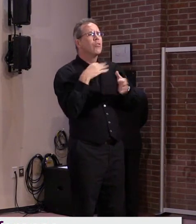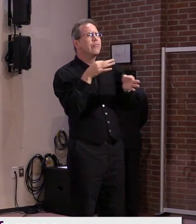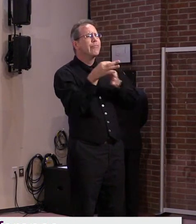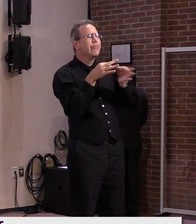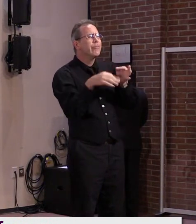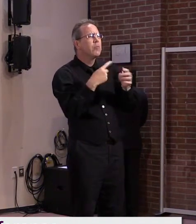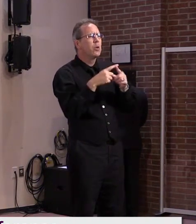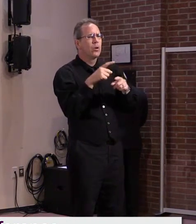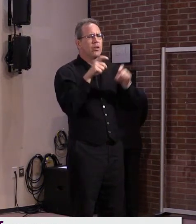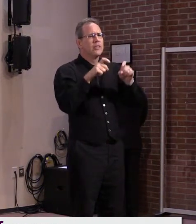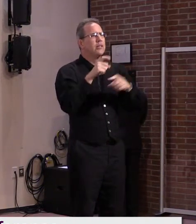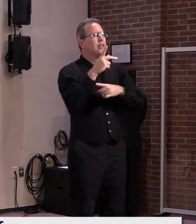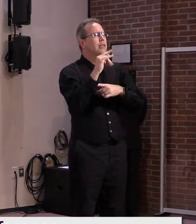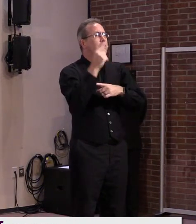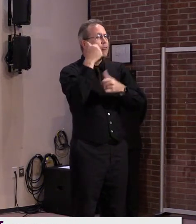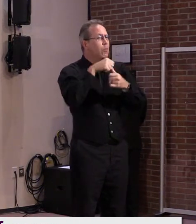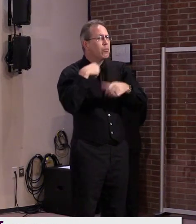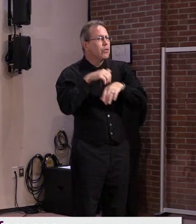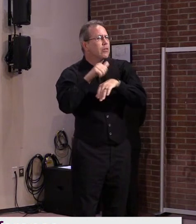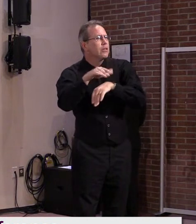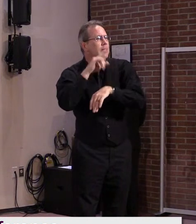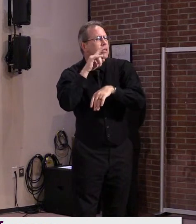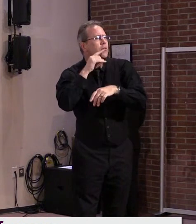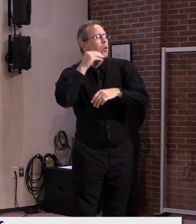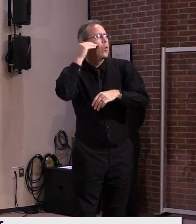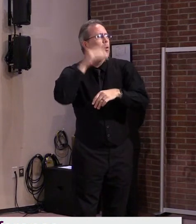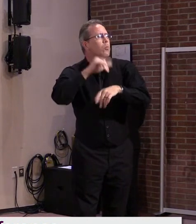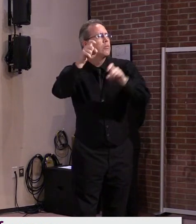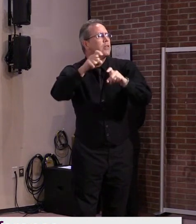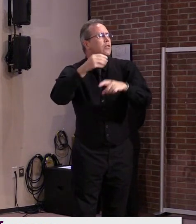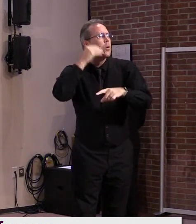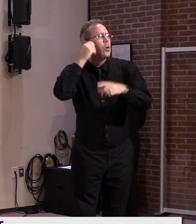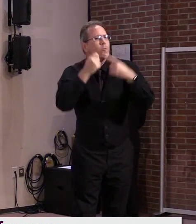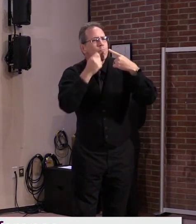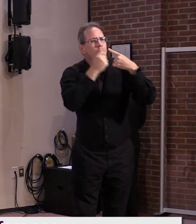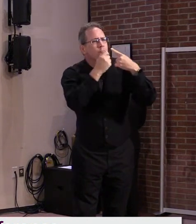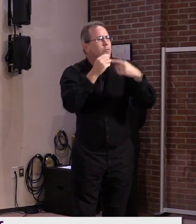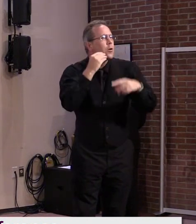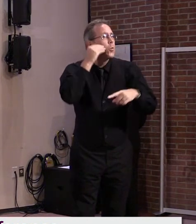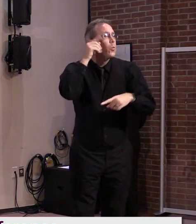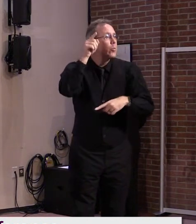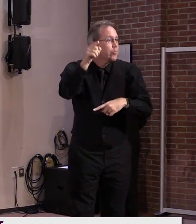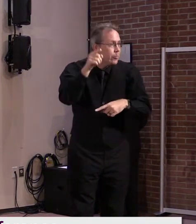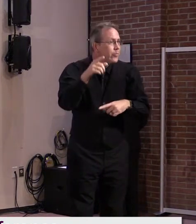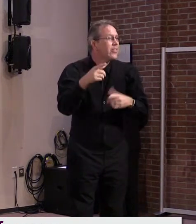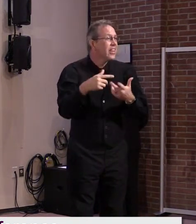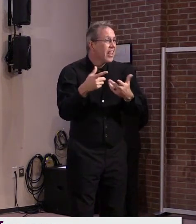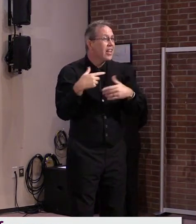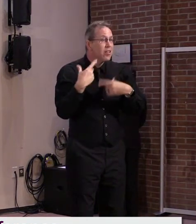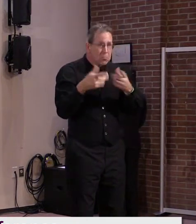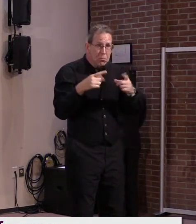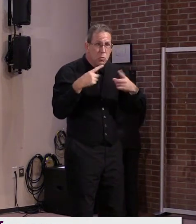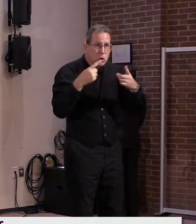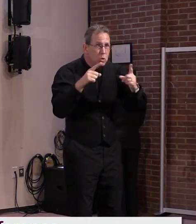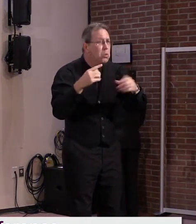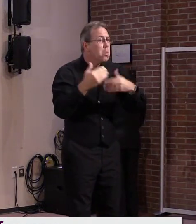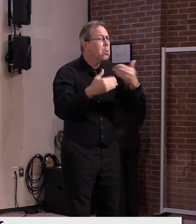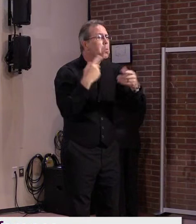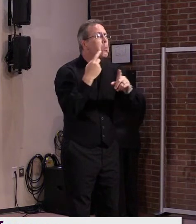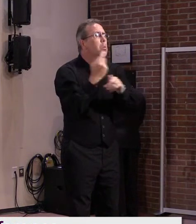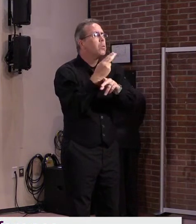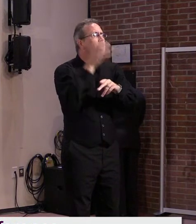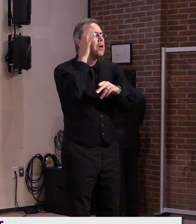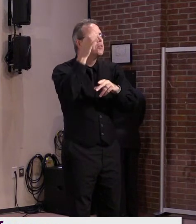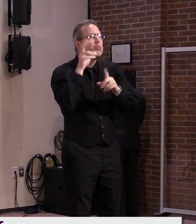schools. This is part of an effort to make sure testing is widely available in our schools for both students and staff. Last week,